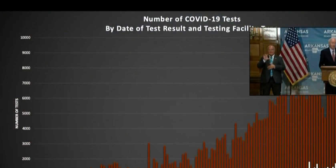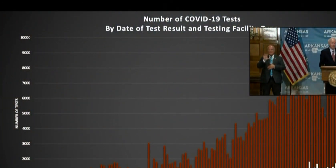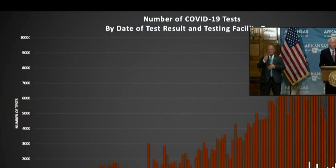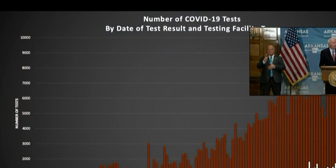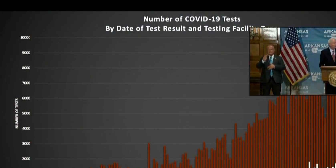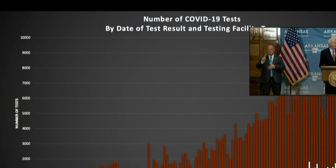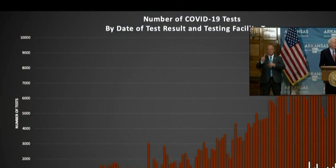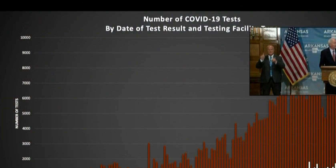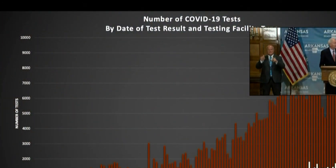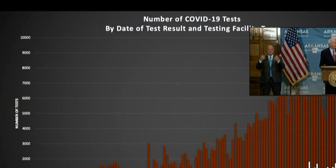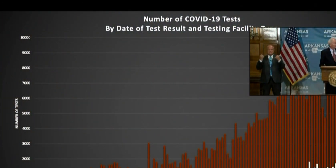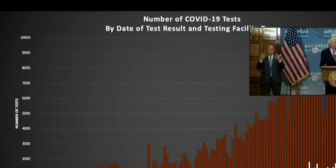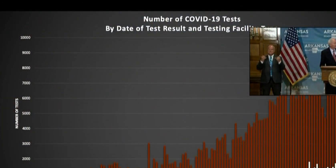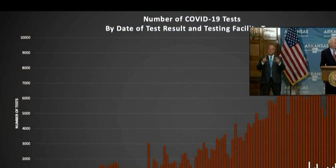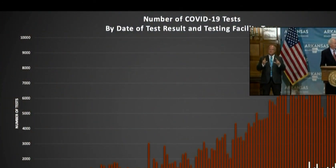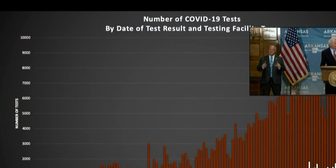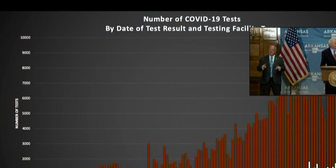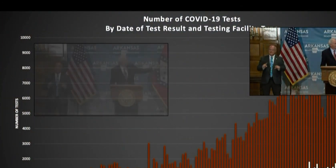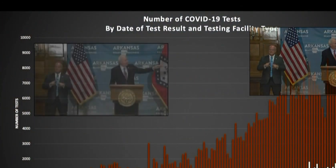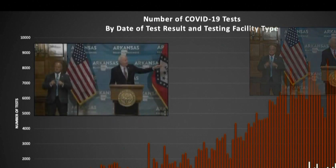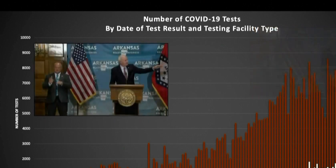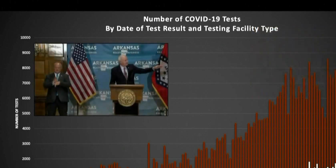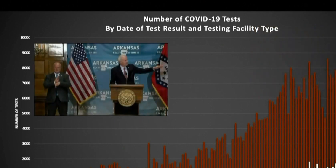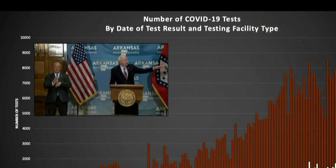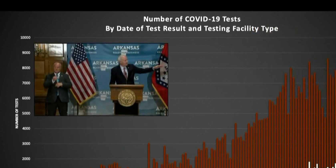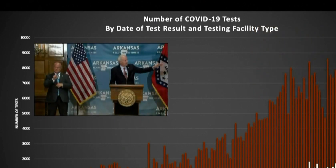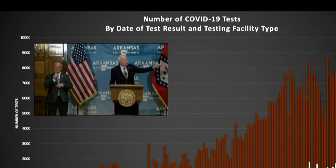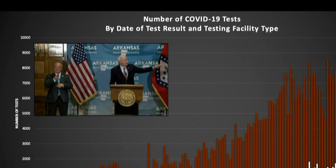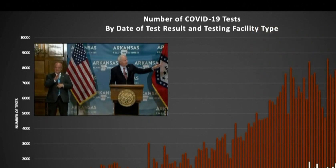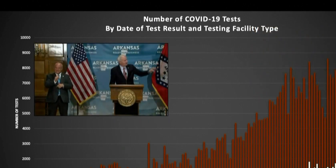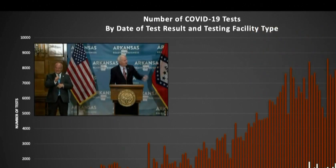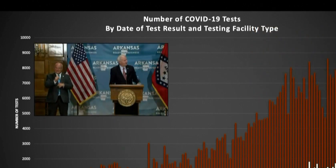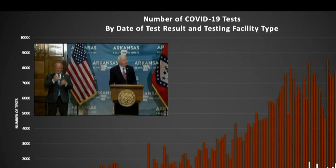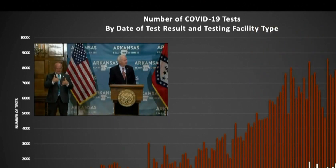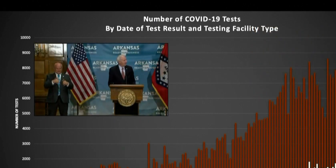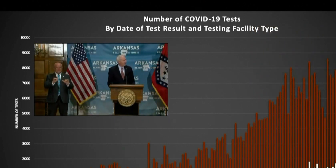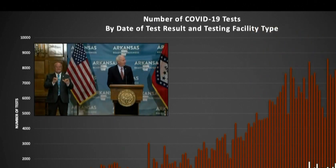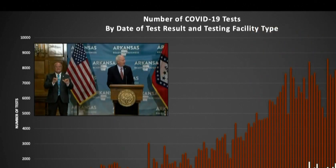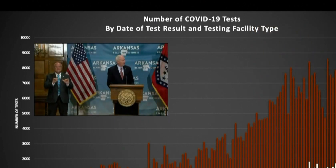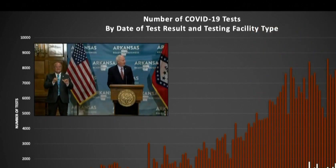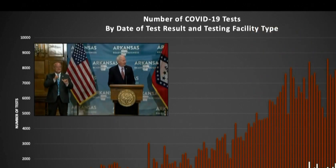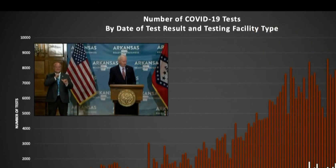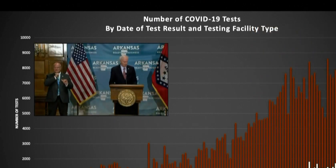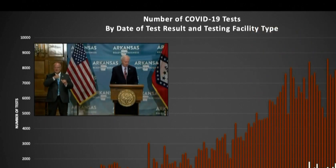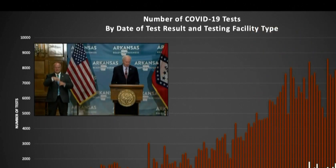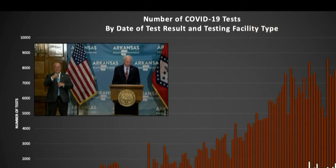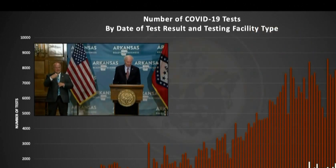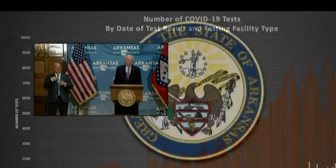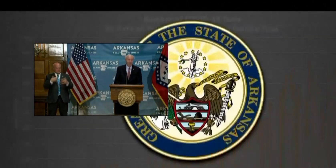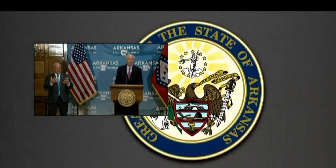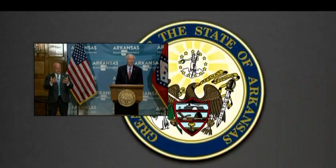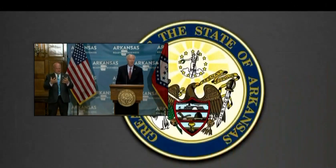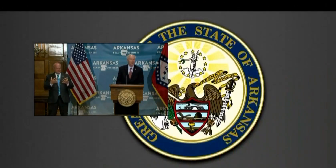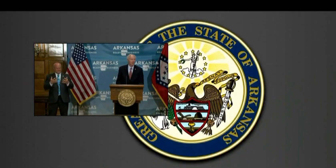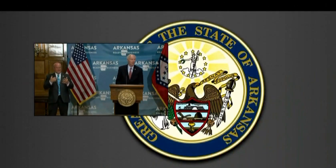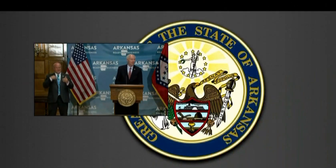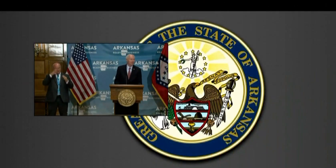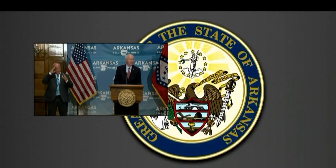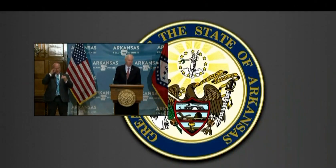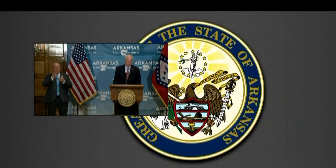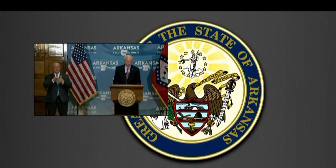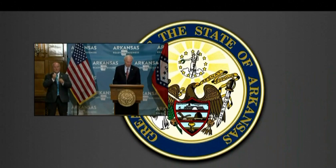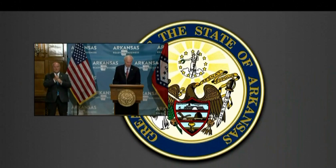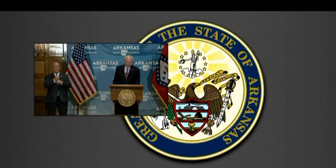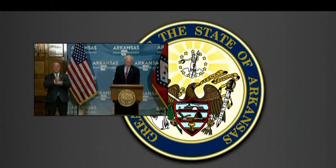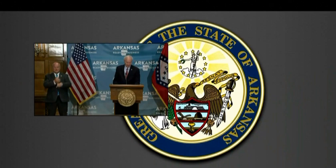5,861 tests, which is a lot of tests, you know, our commercial labs is still not quite as high as we would like it to be, and we hope that we